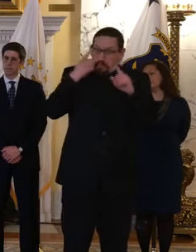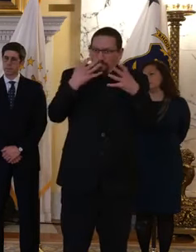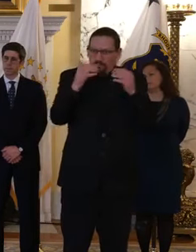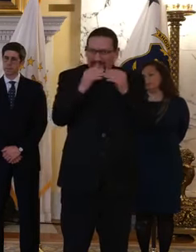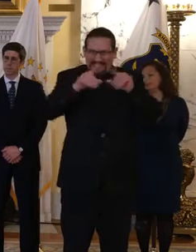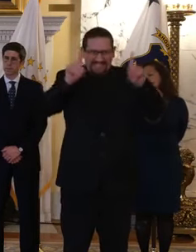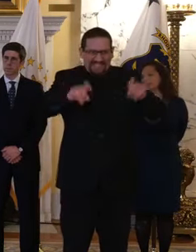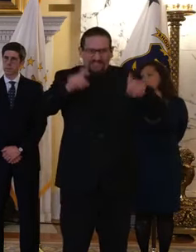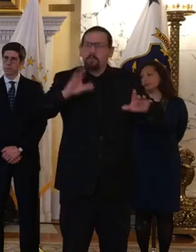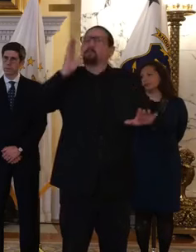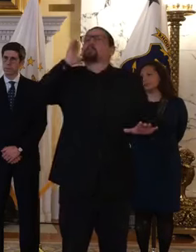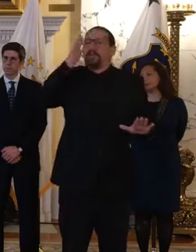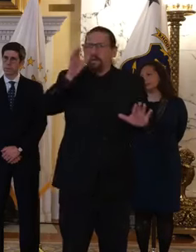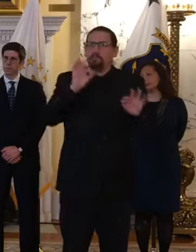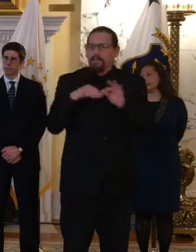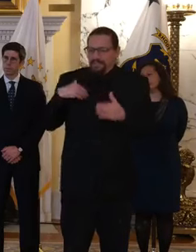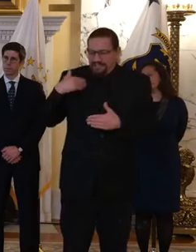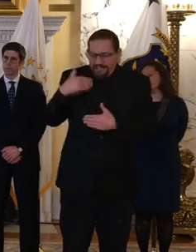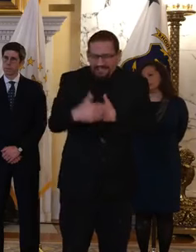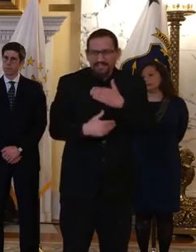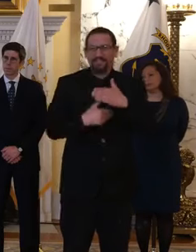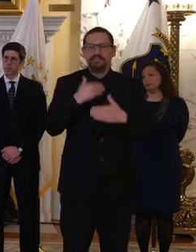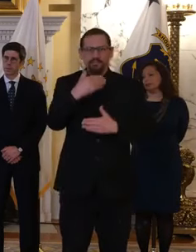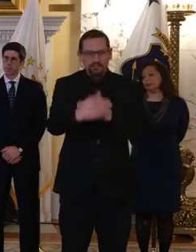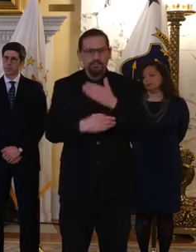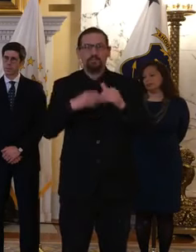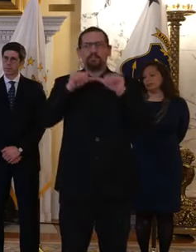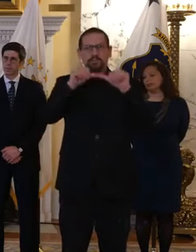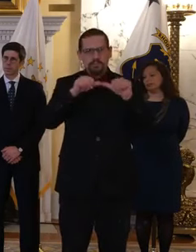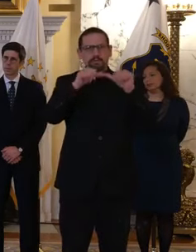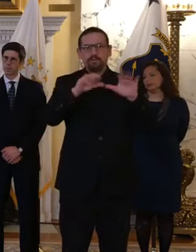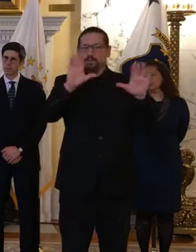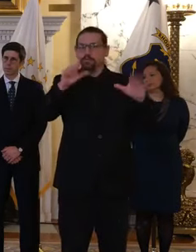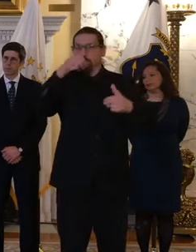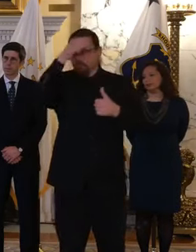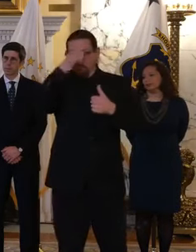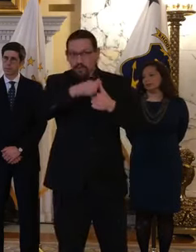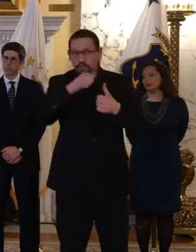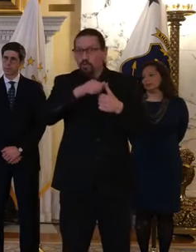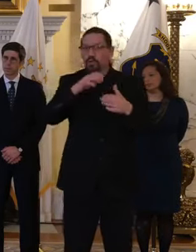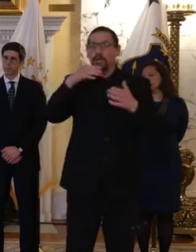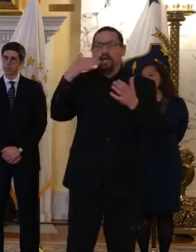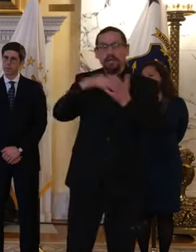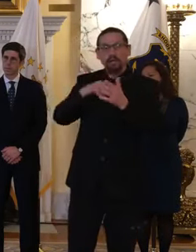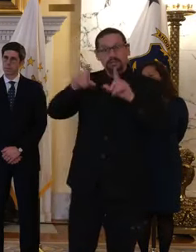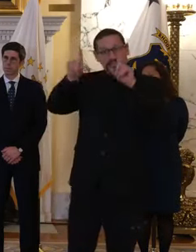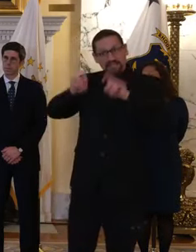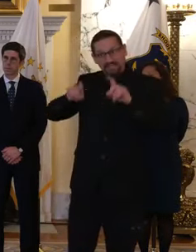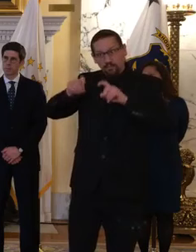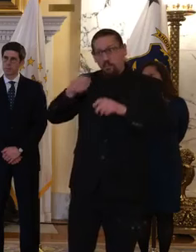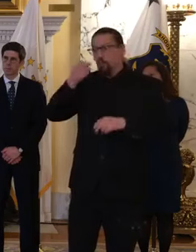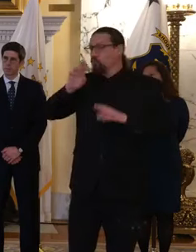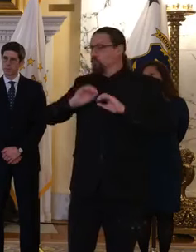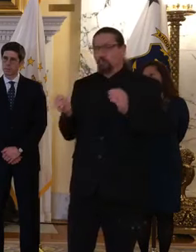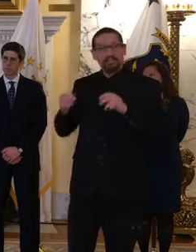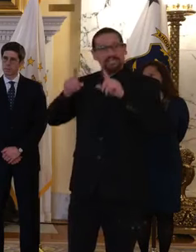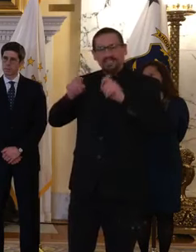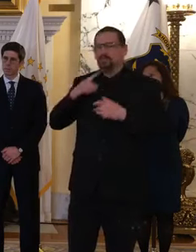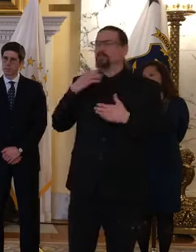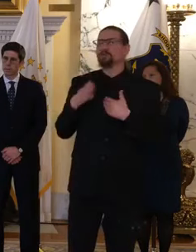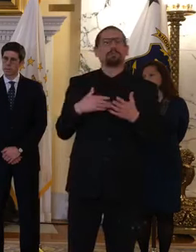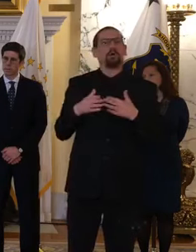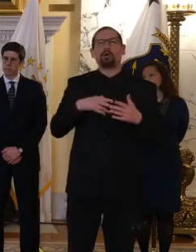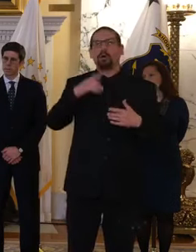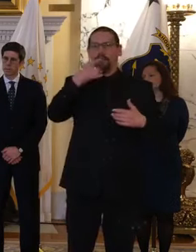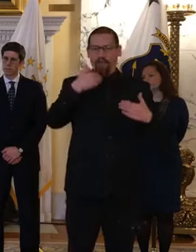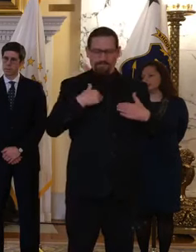whether you have not been tested and have symptoms, the actions you will be directed to take are going to be exactly